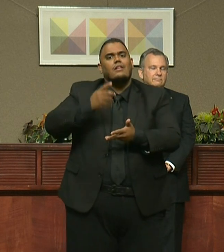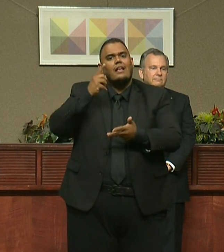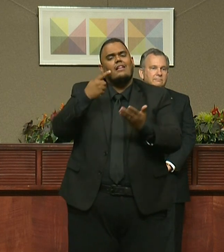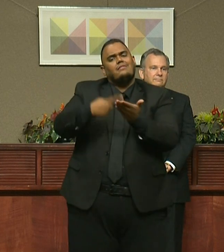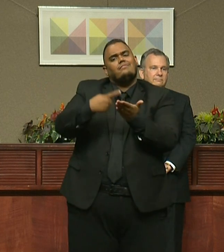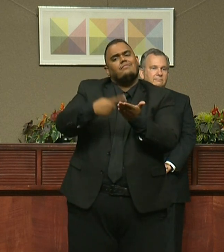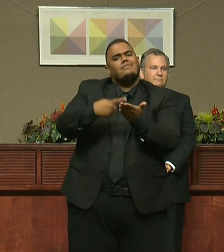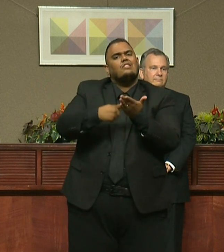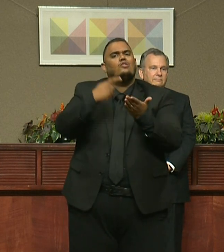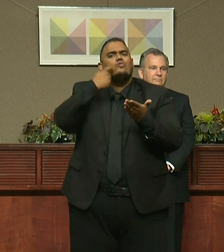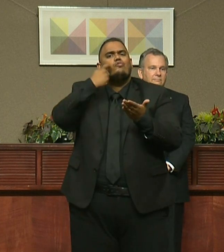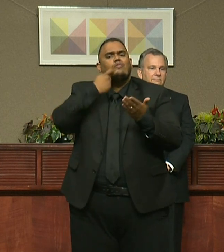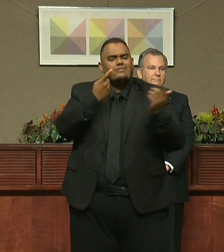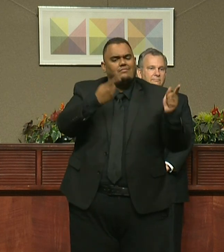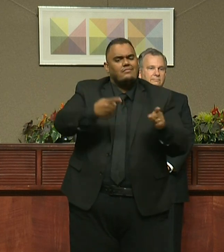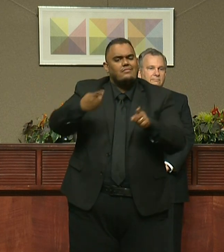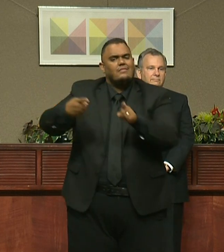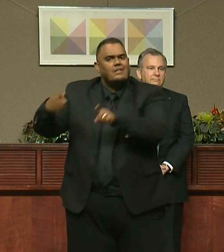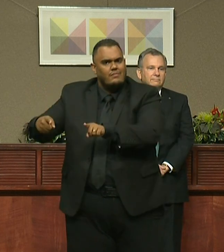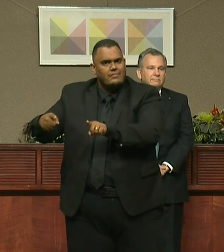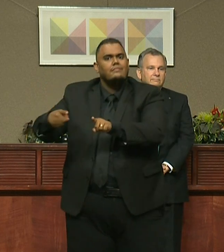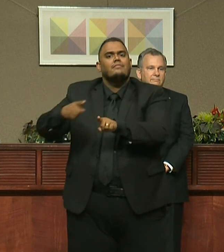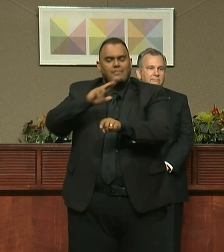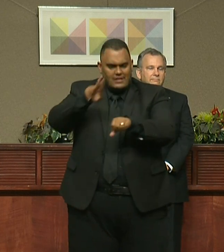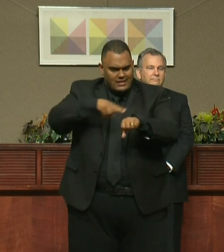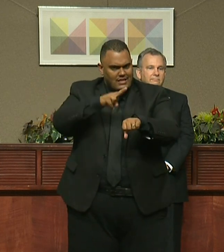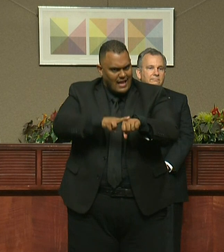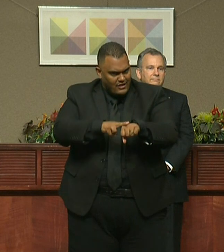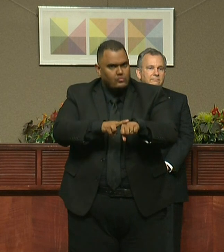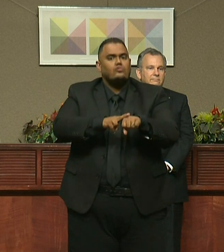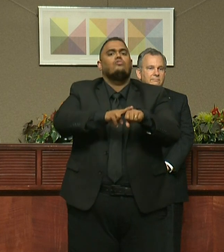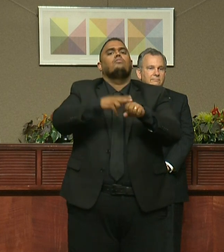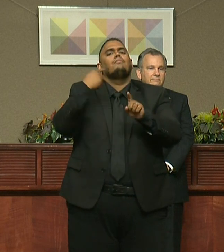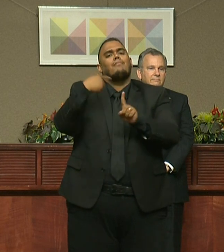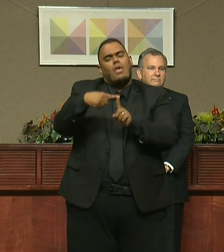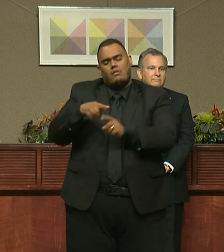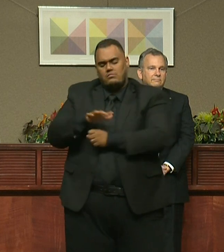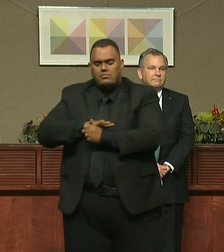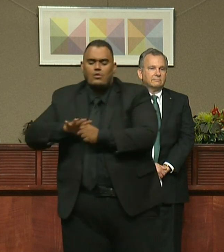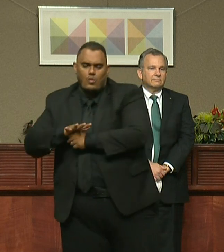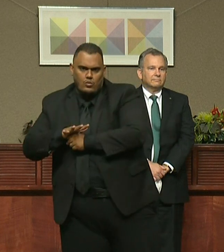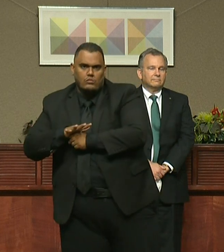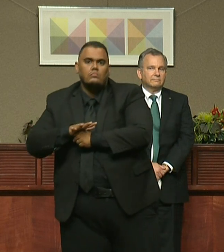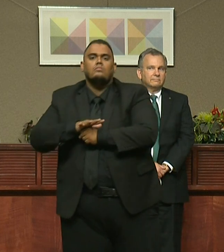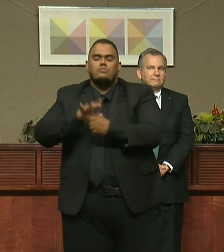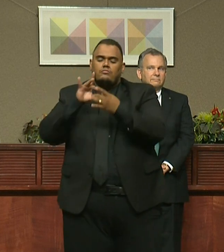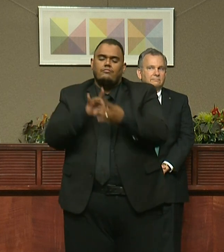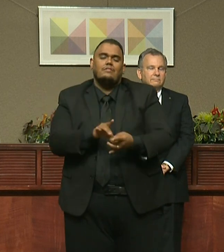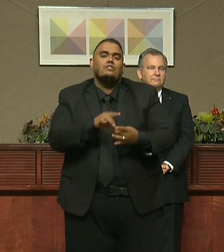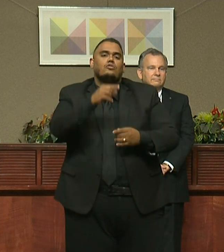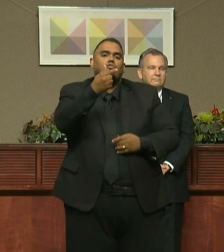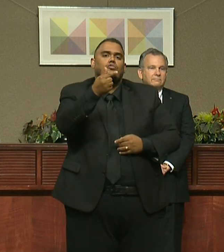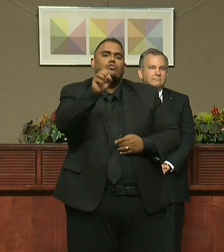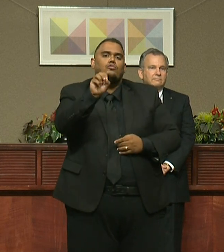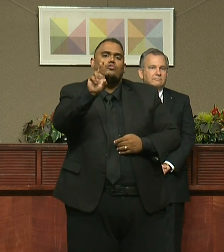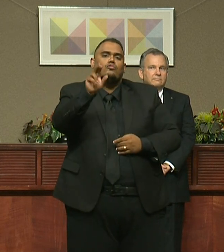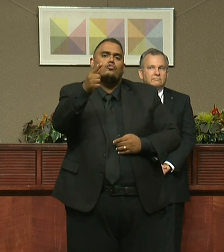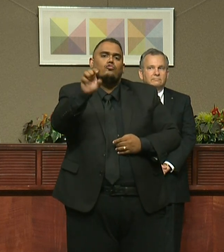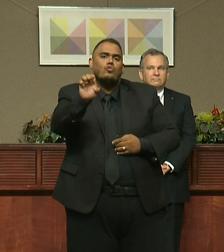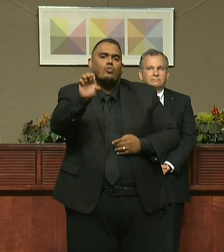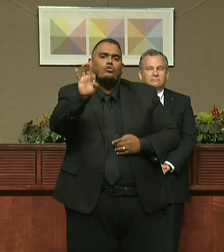national and locally, surrounding the death of George Floyd and police-related issues. That will be